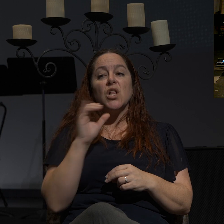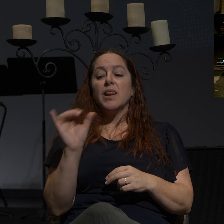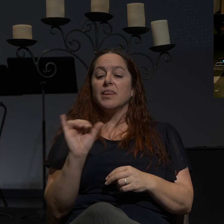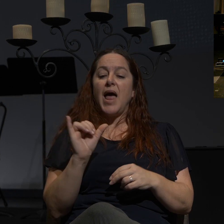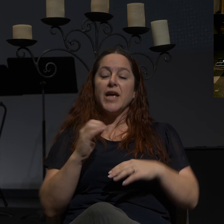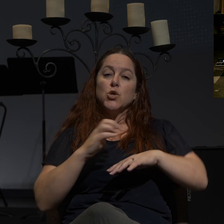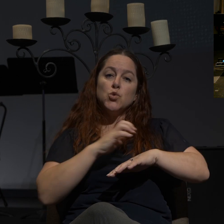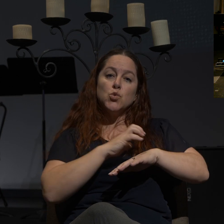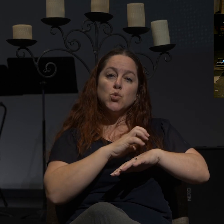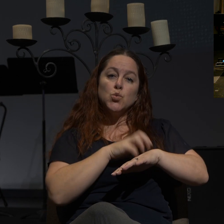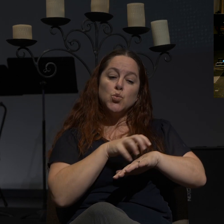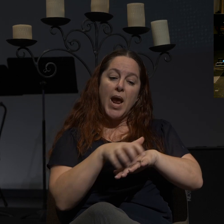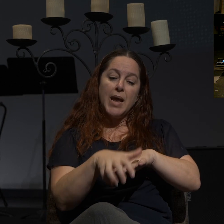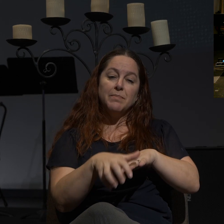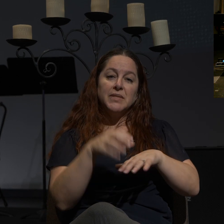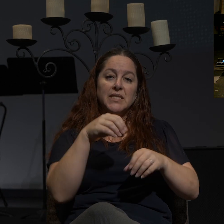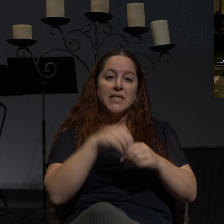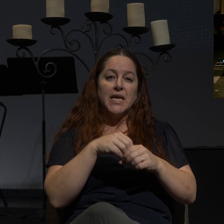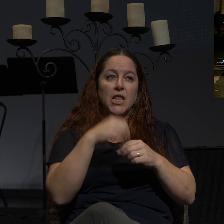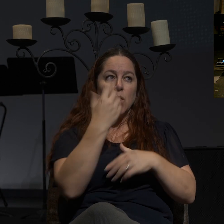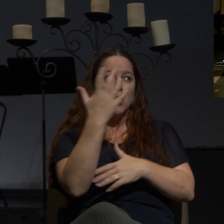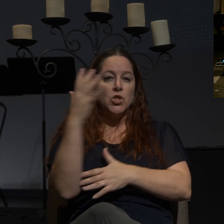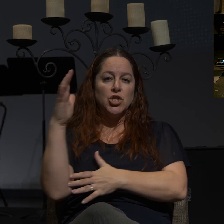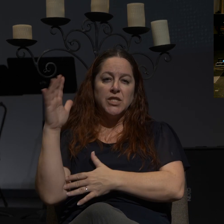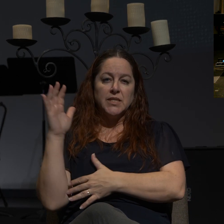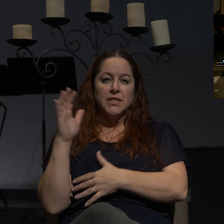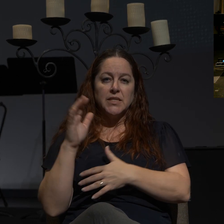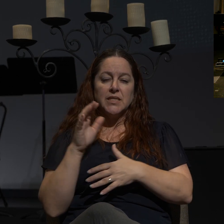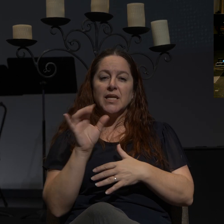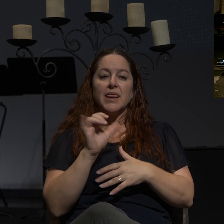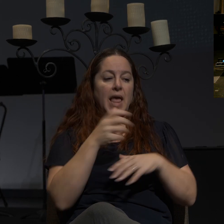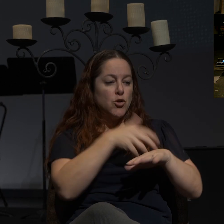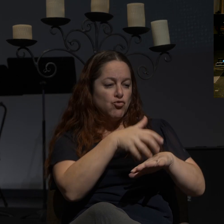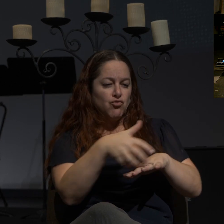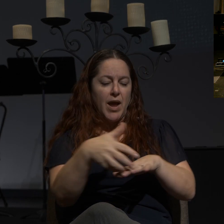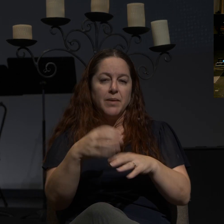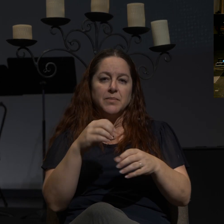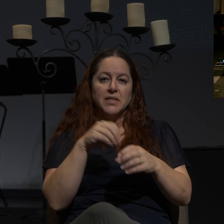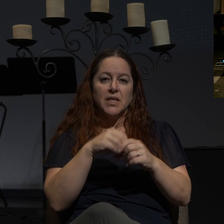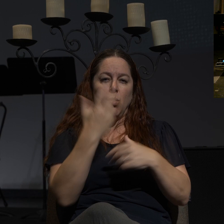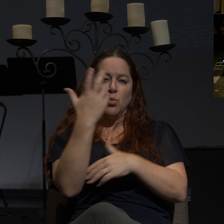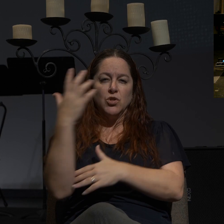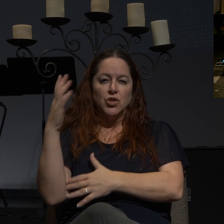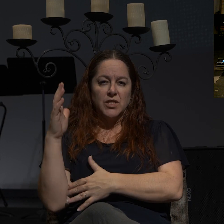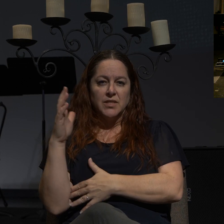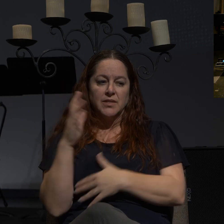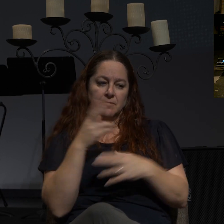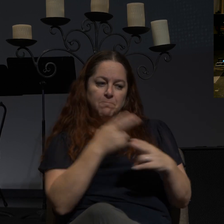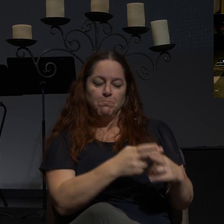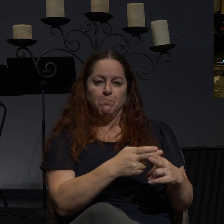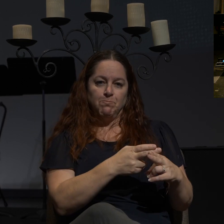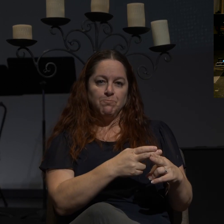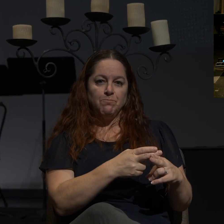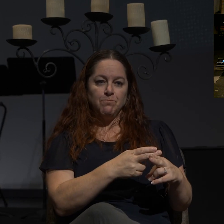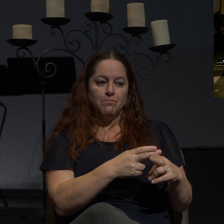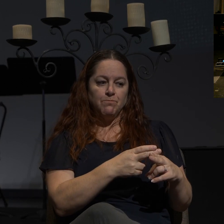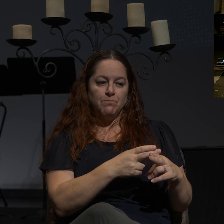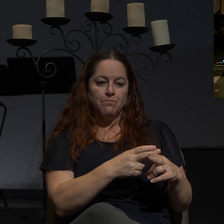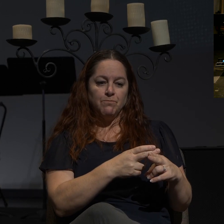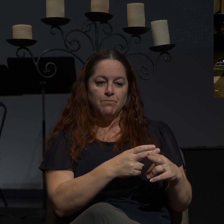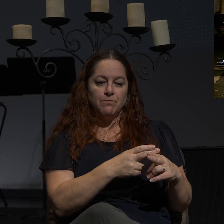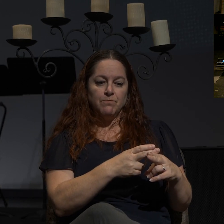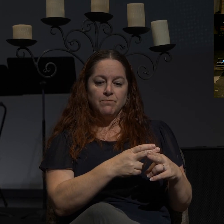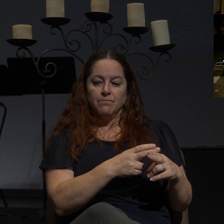like grapes in the wilderness. Like grapes in the wilderness. Out in the middle of the